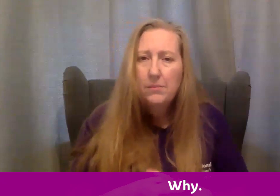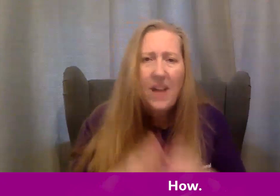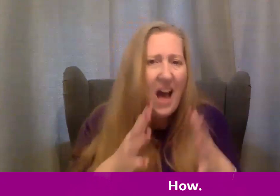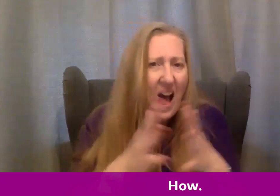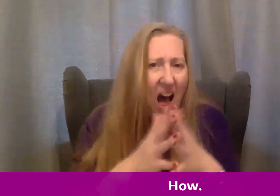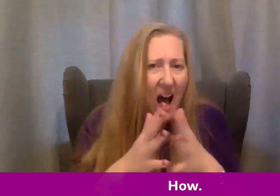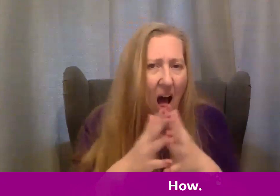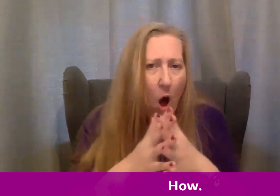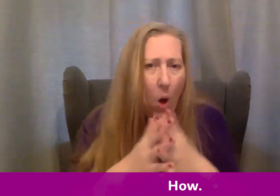How?